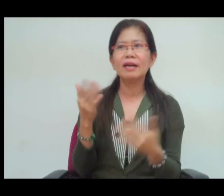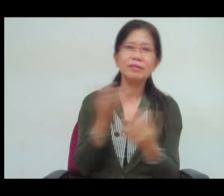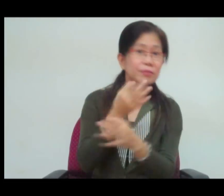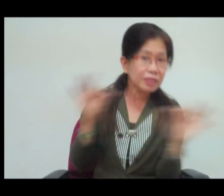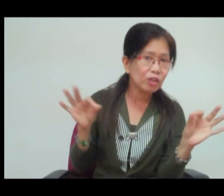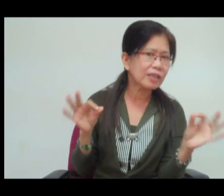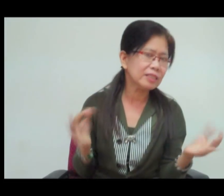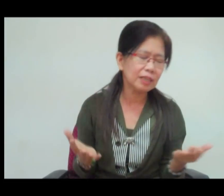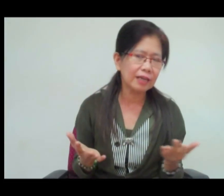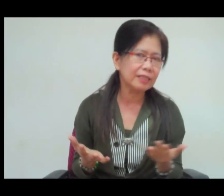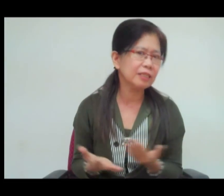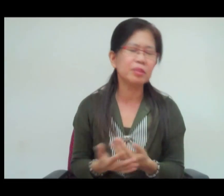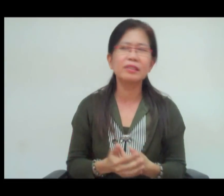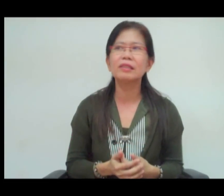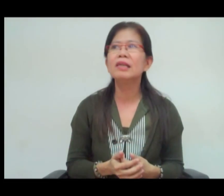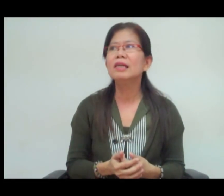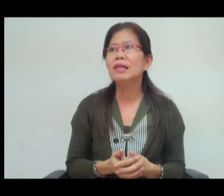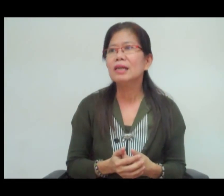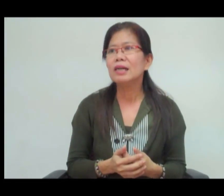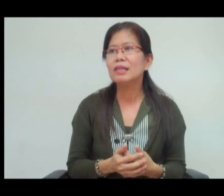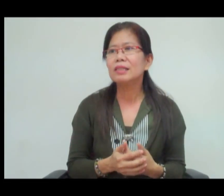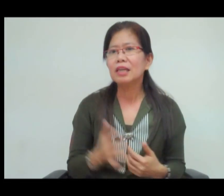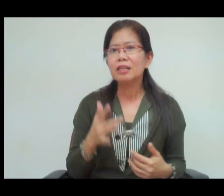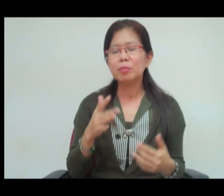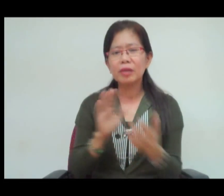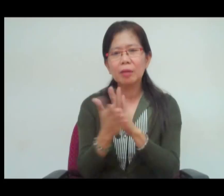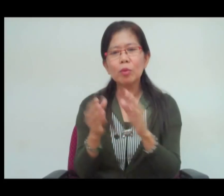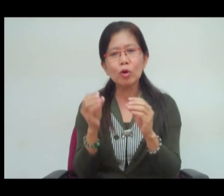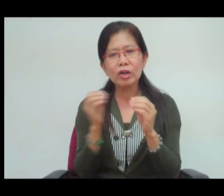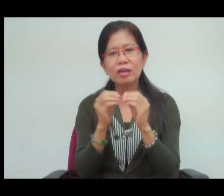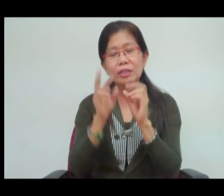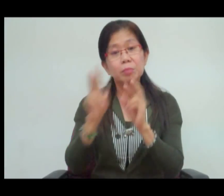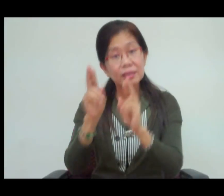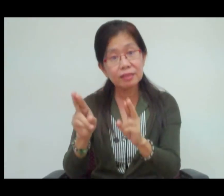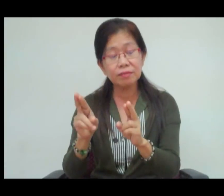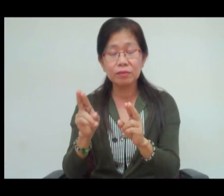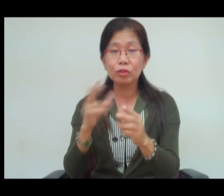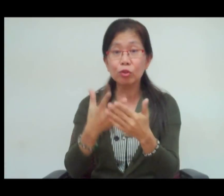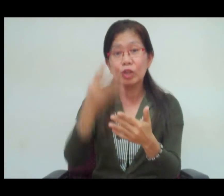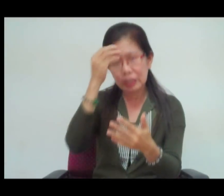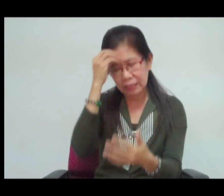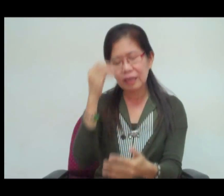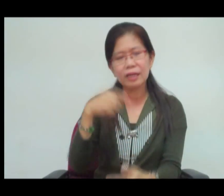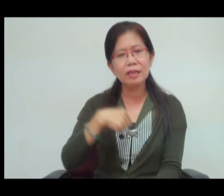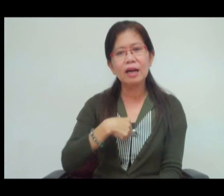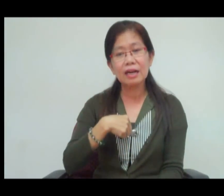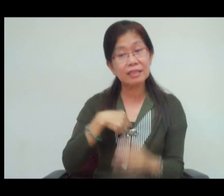free or uninhibited. They become more responsive to learning, and as a